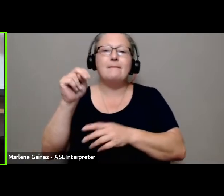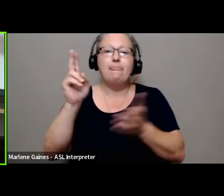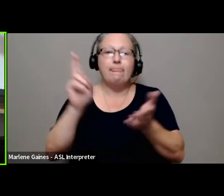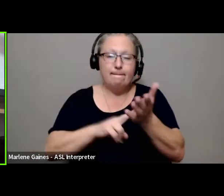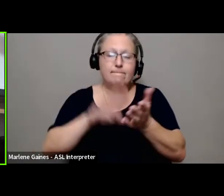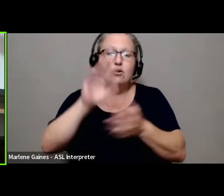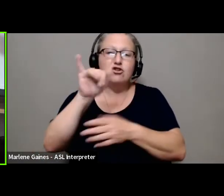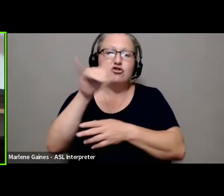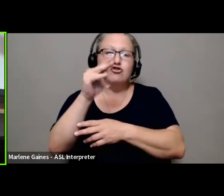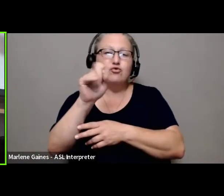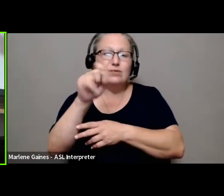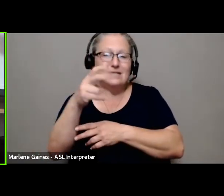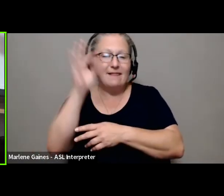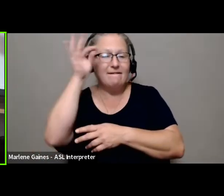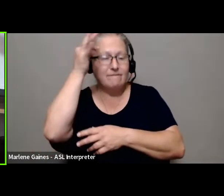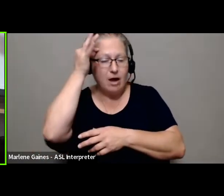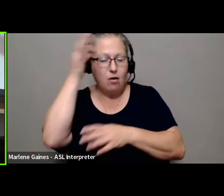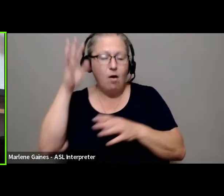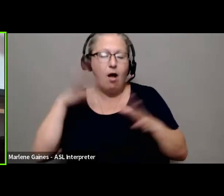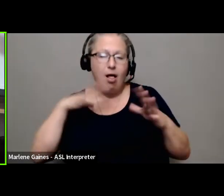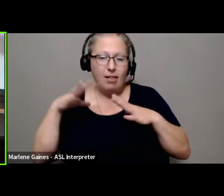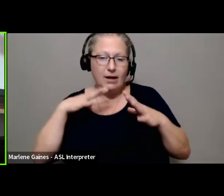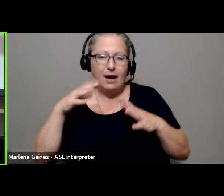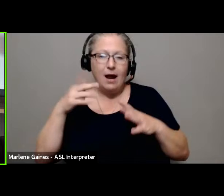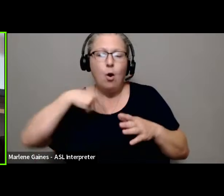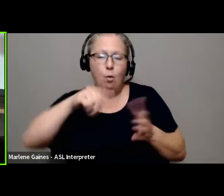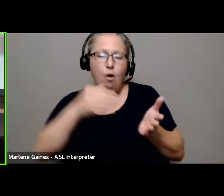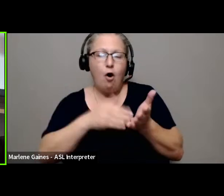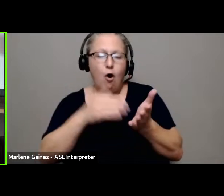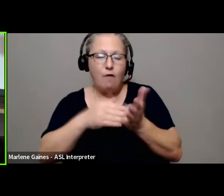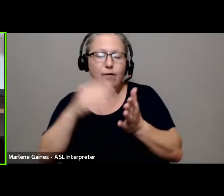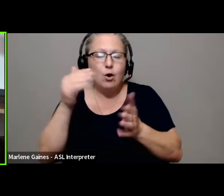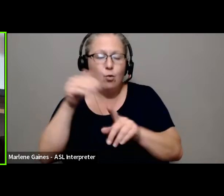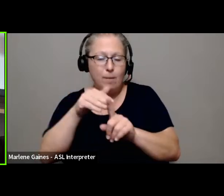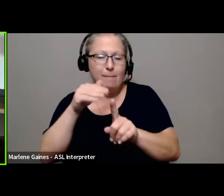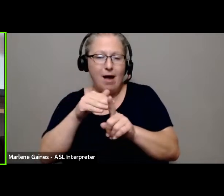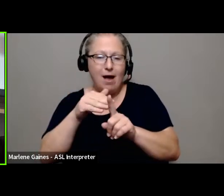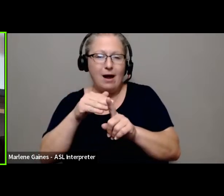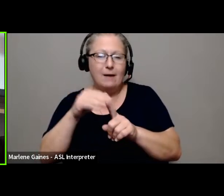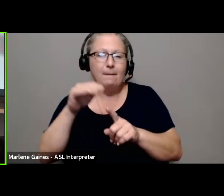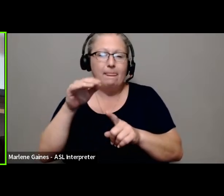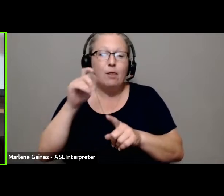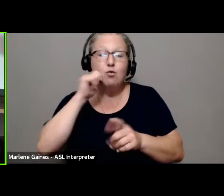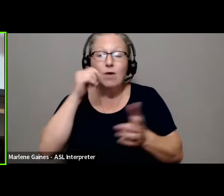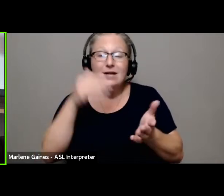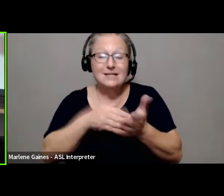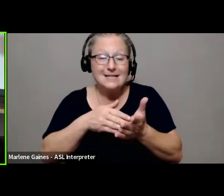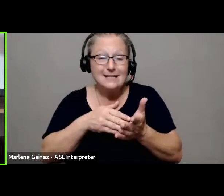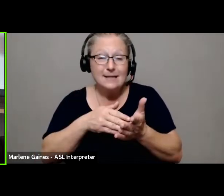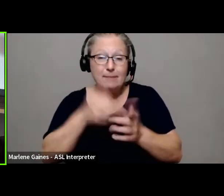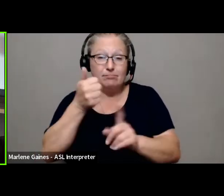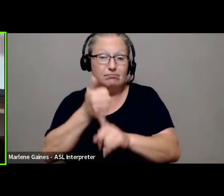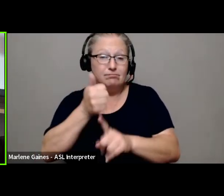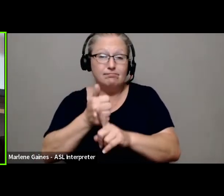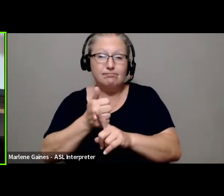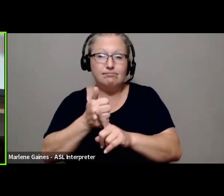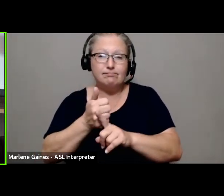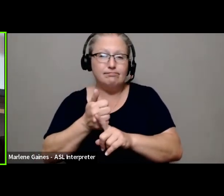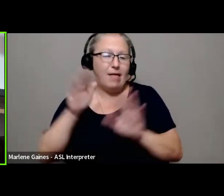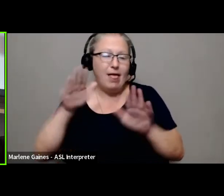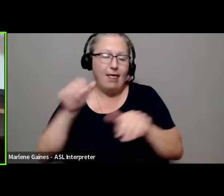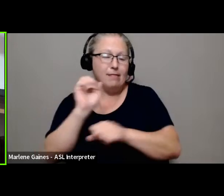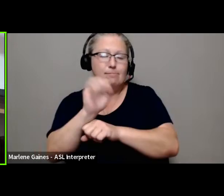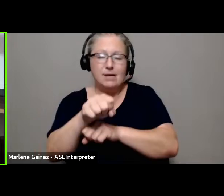holiday. And whereas we are often reminded that the poisonous ideology of racism has not yet been